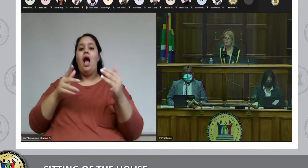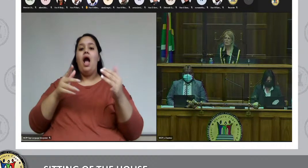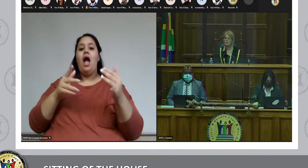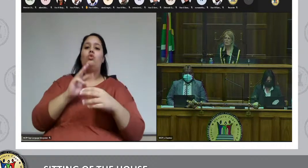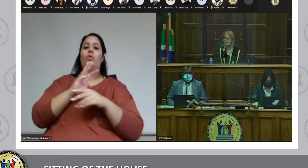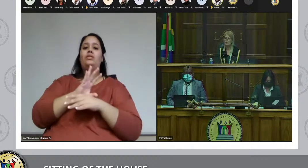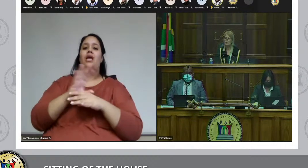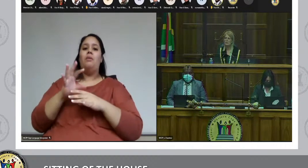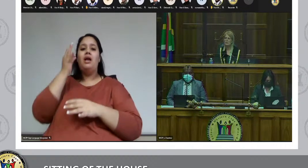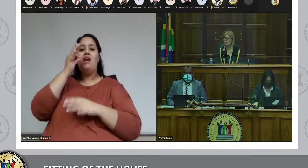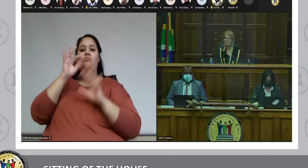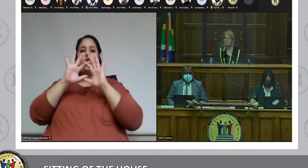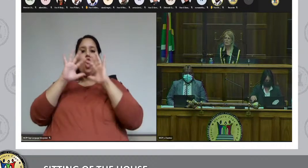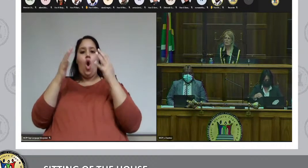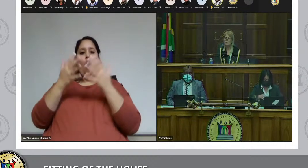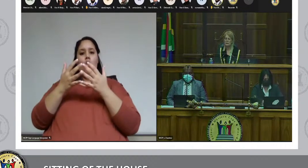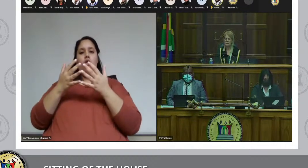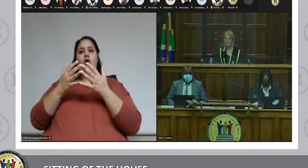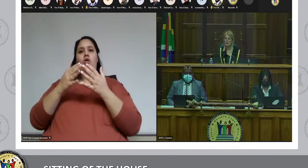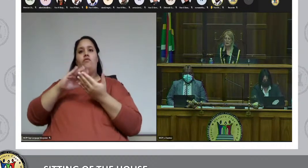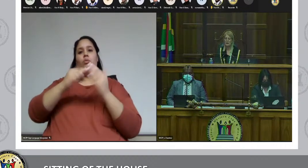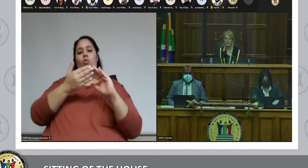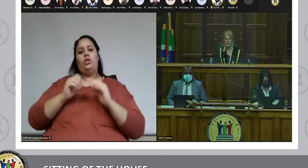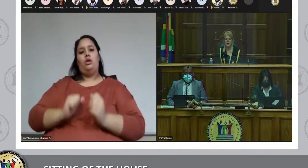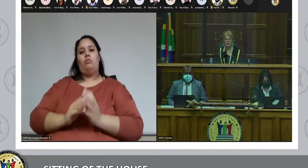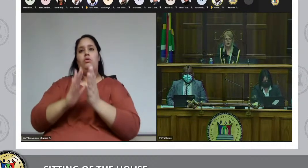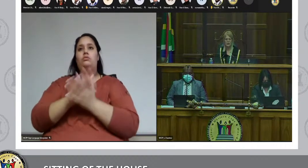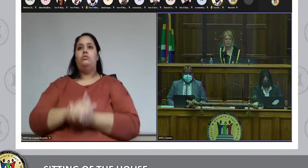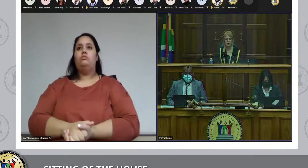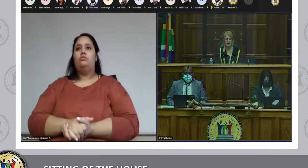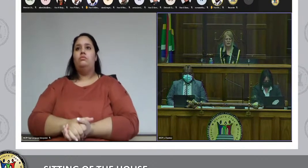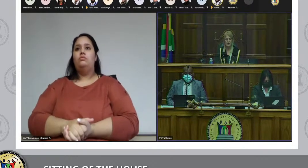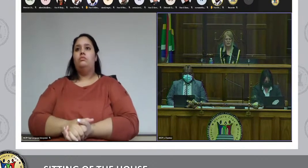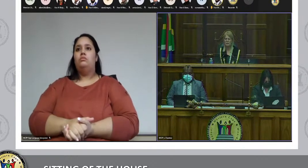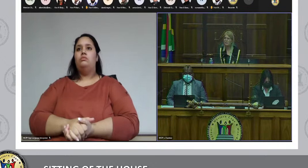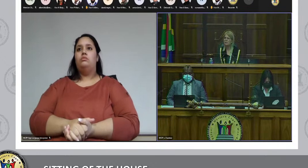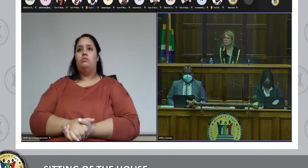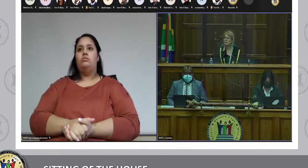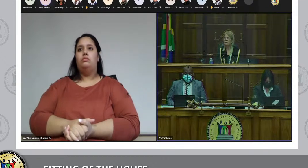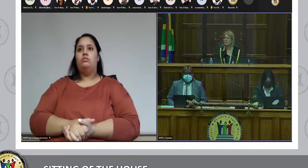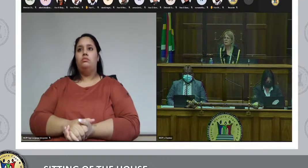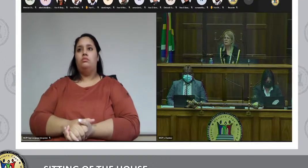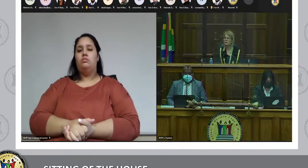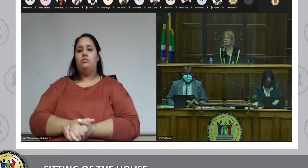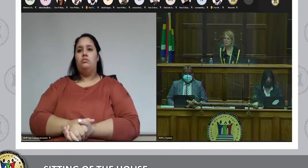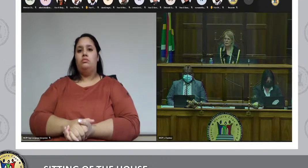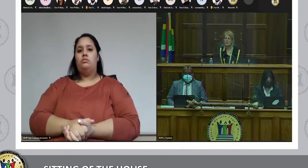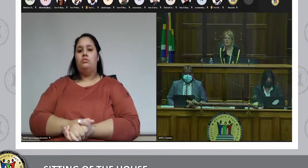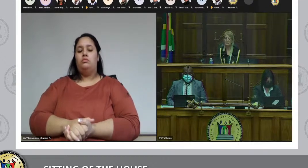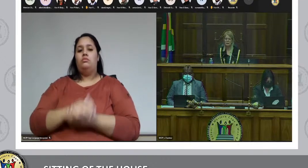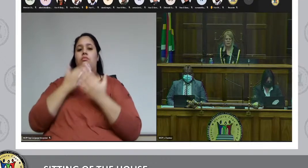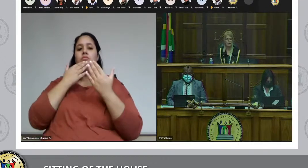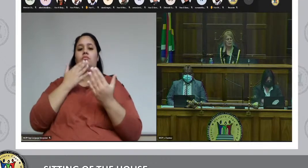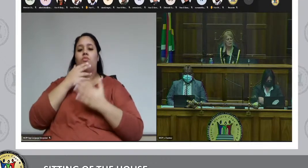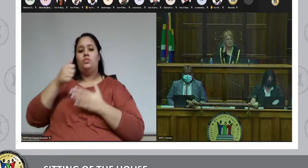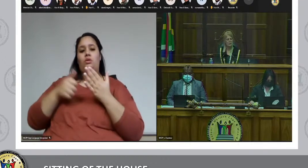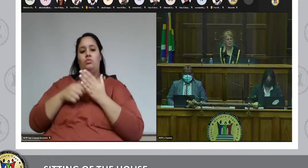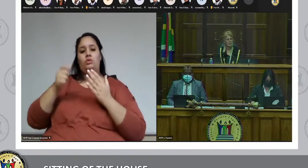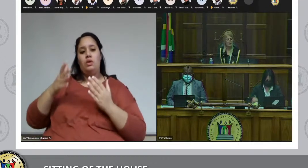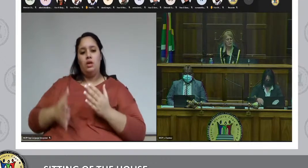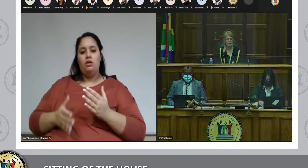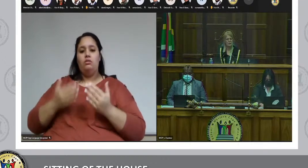government's whole of society approach. Thank you. Thank you, Honourable Minister. Thank you, Deputy Speaker, and thank you to the